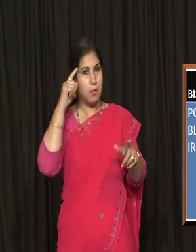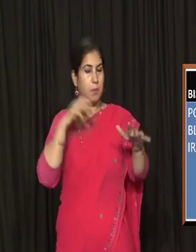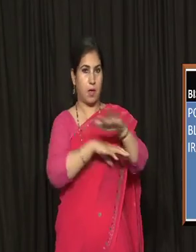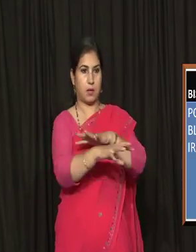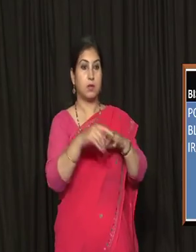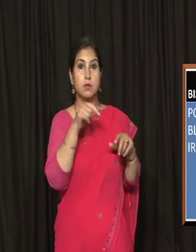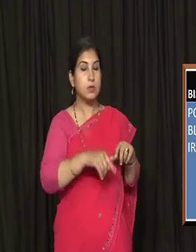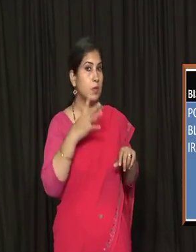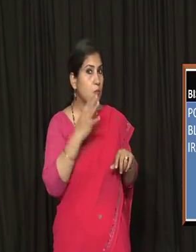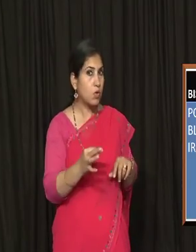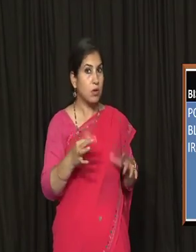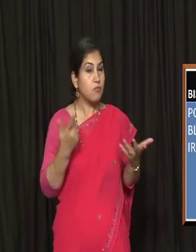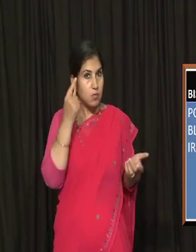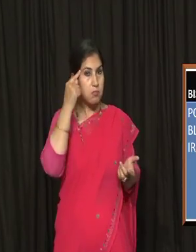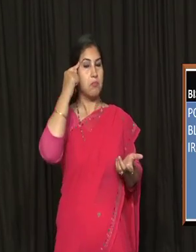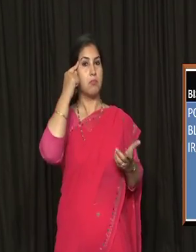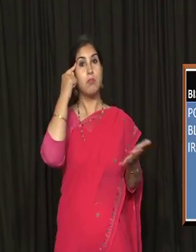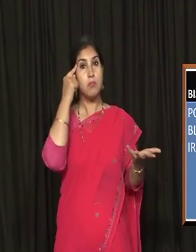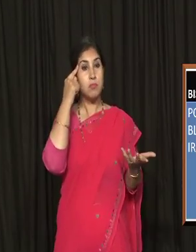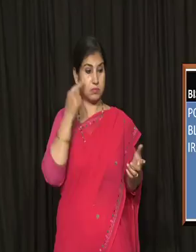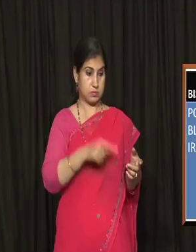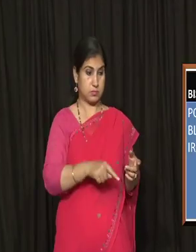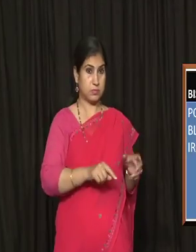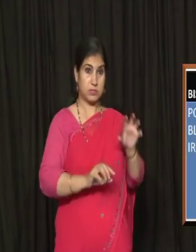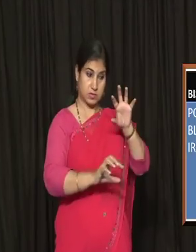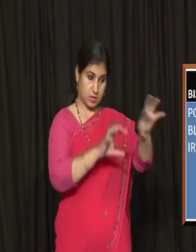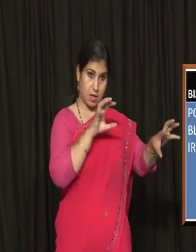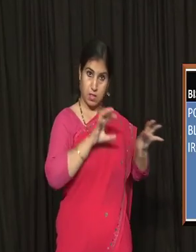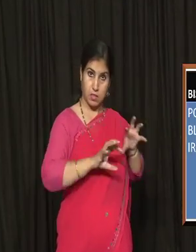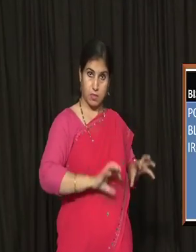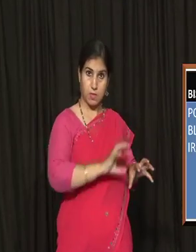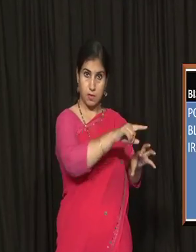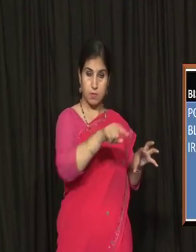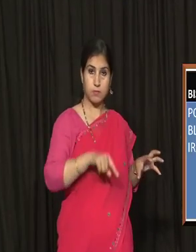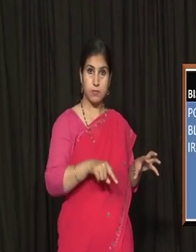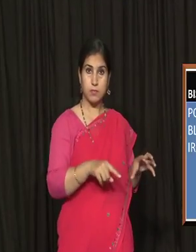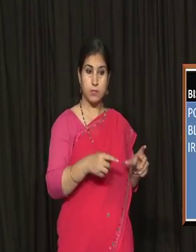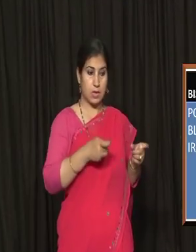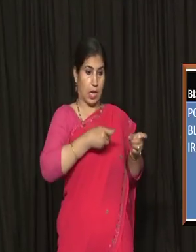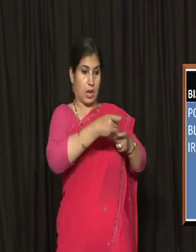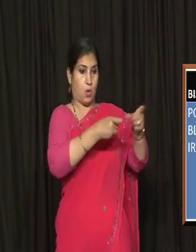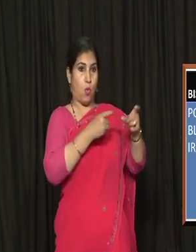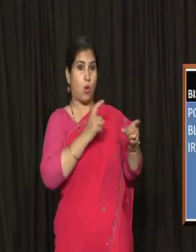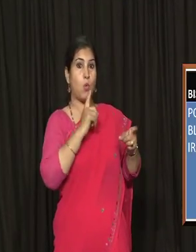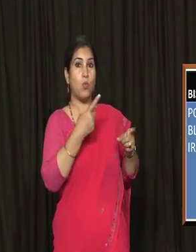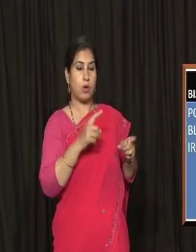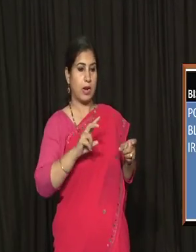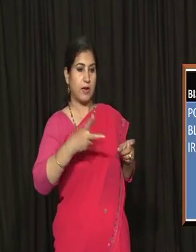Here it is important to understand that the different states of Germany were under the control of different countries